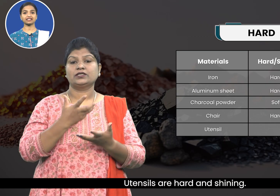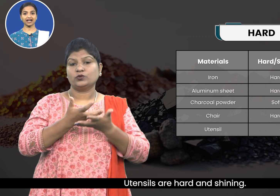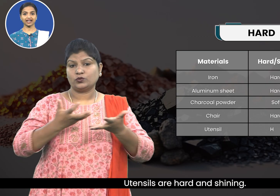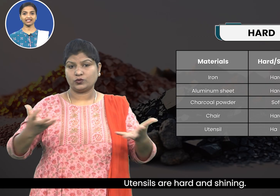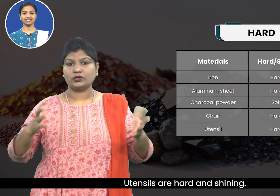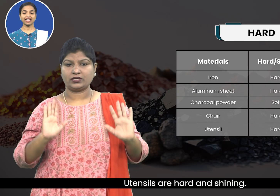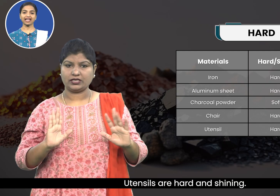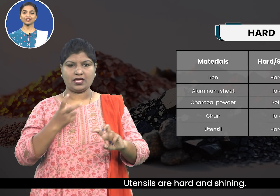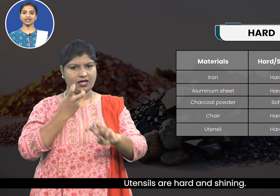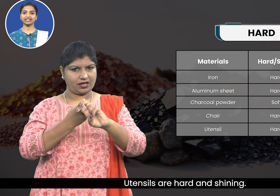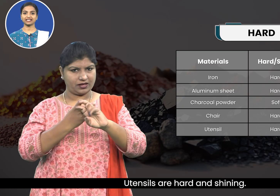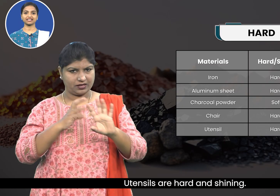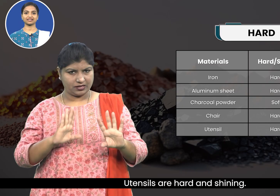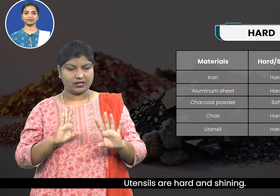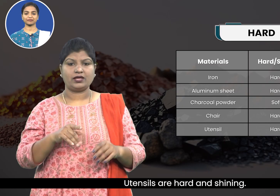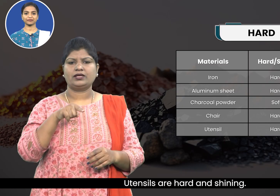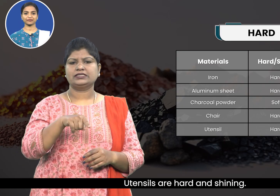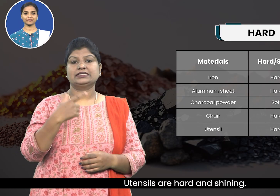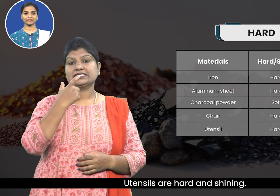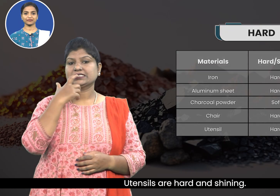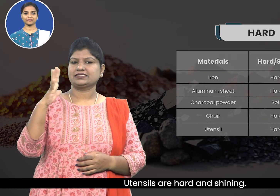Utensils are hard and shining.